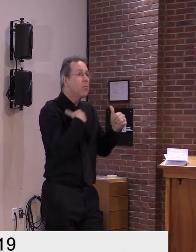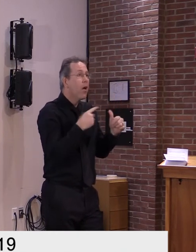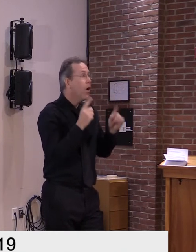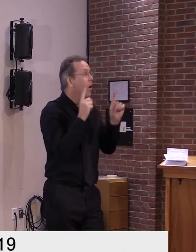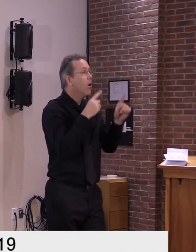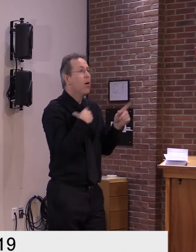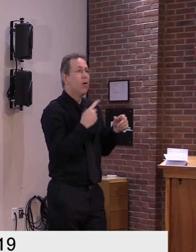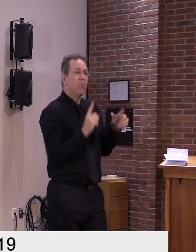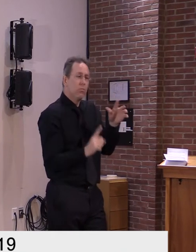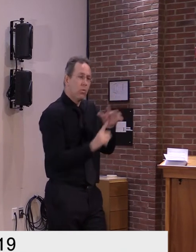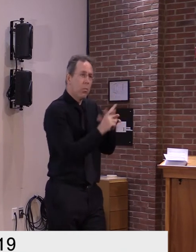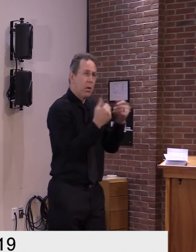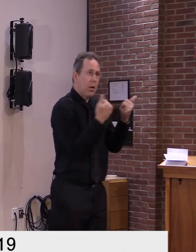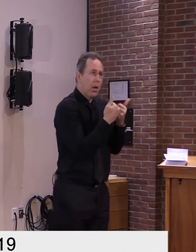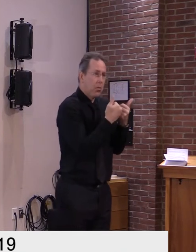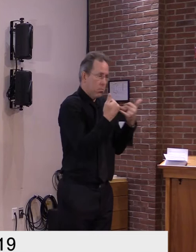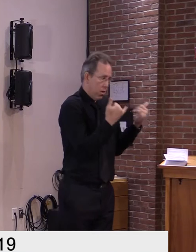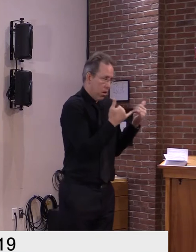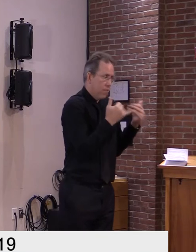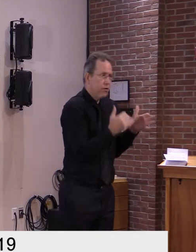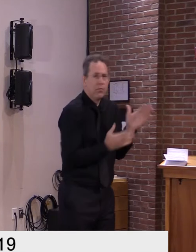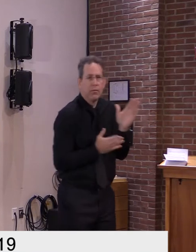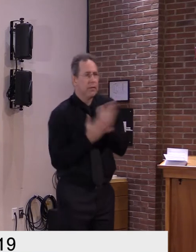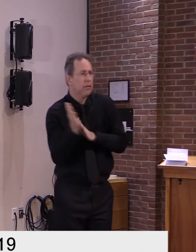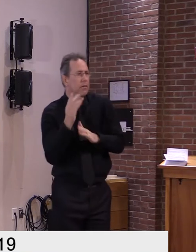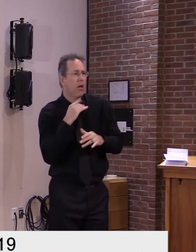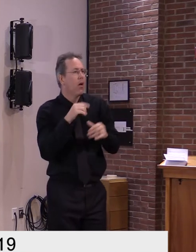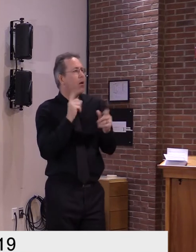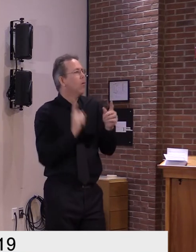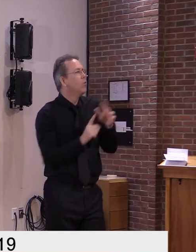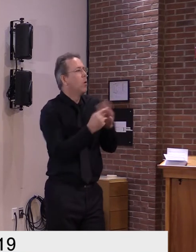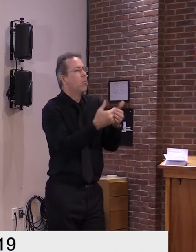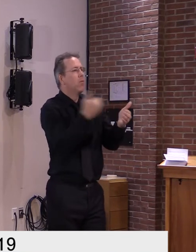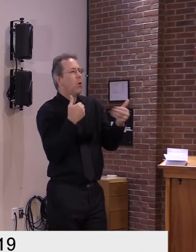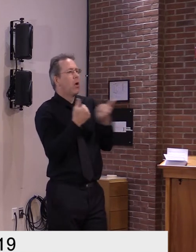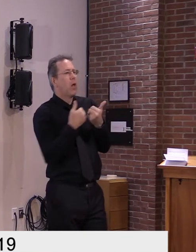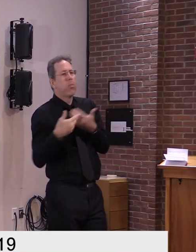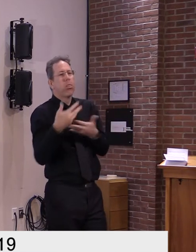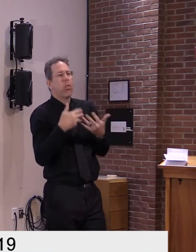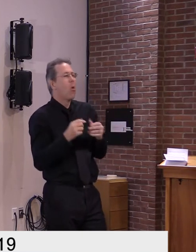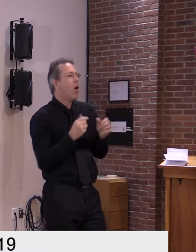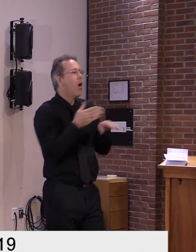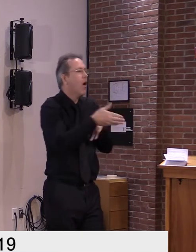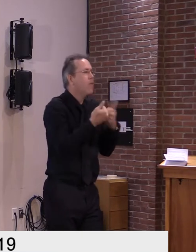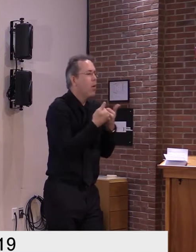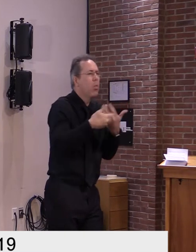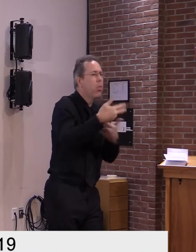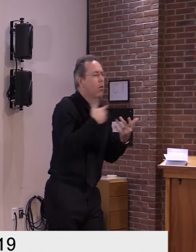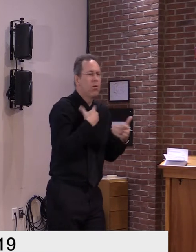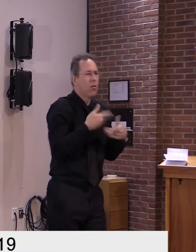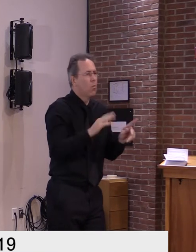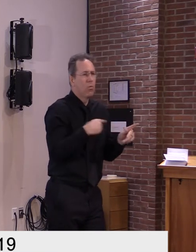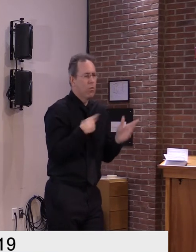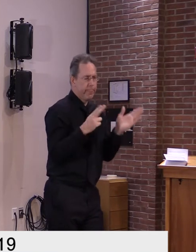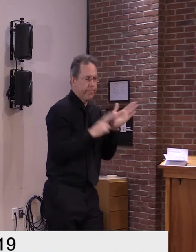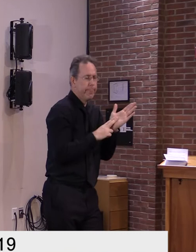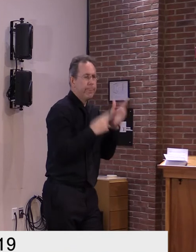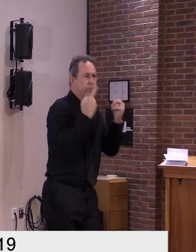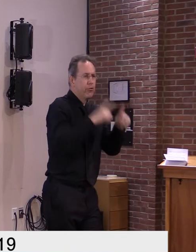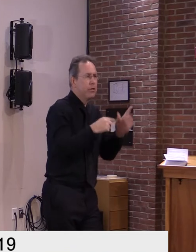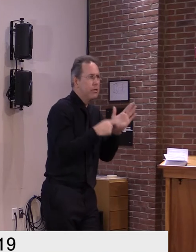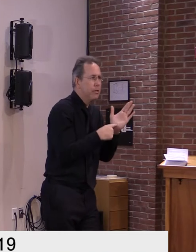followed the state's executive order, which prohibits gatherings right now of multi-households. So when they're